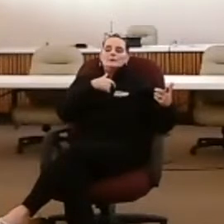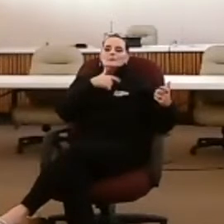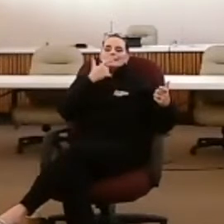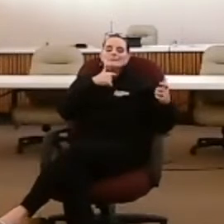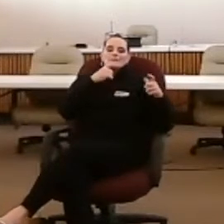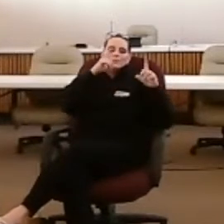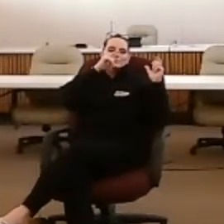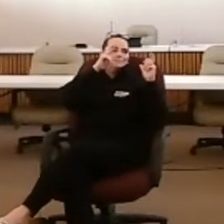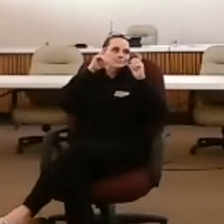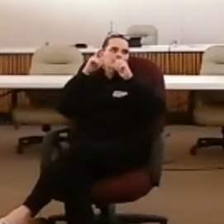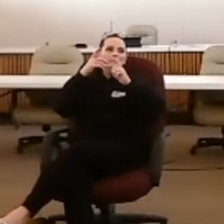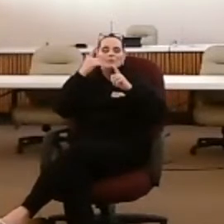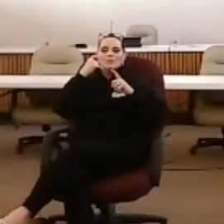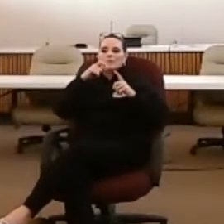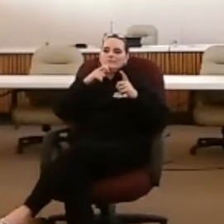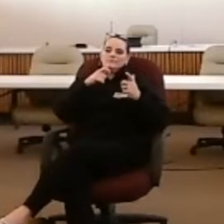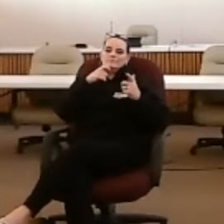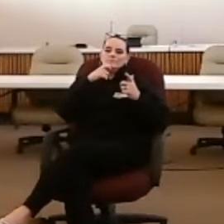Roses.